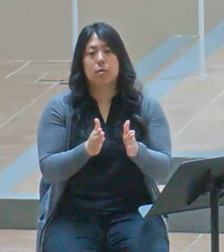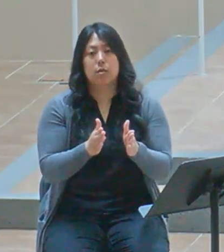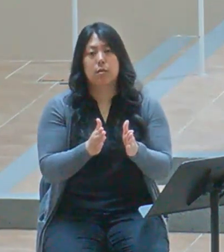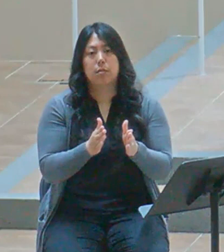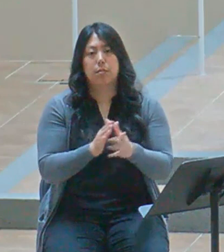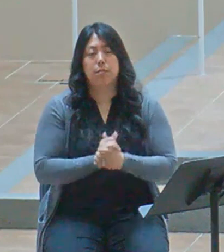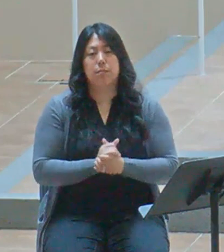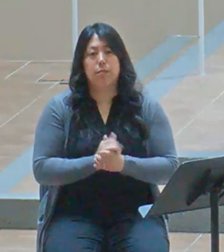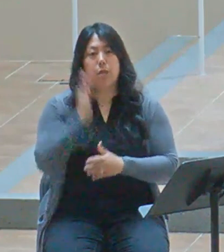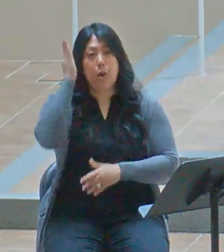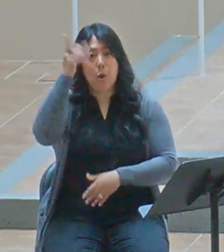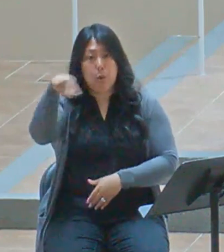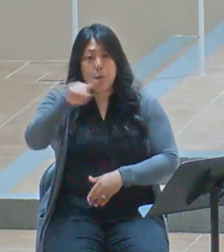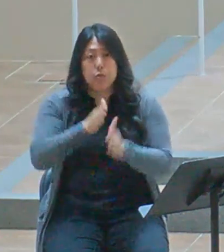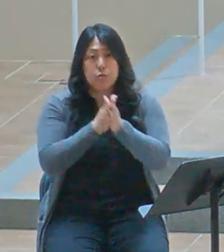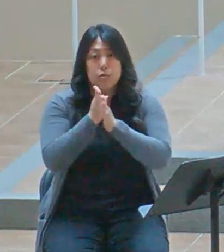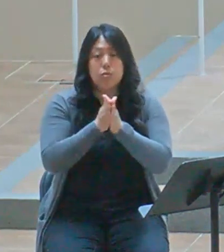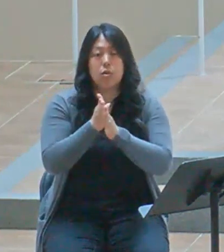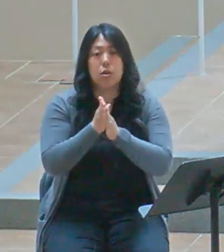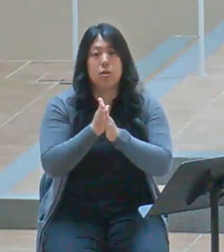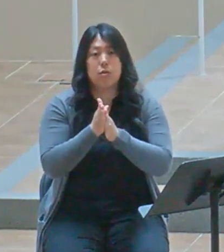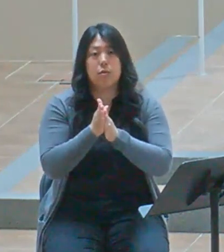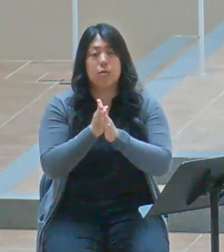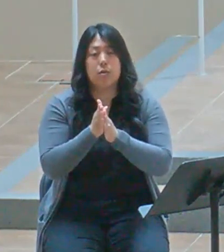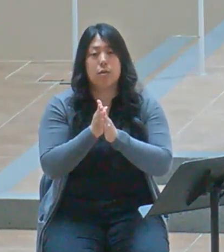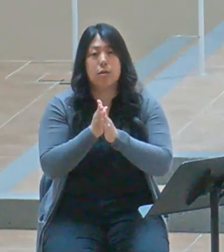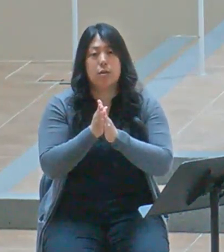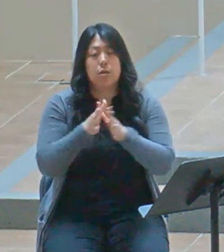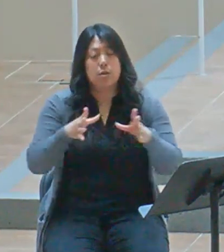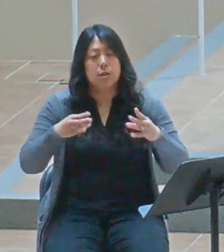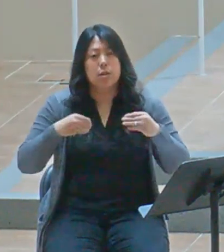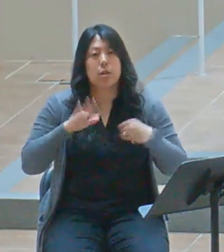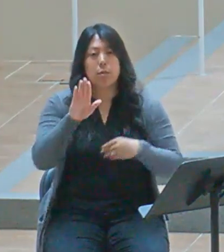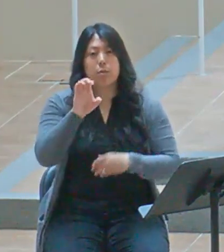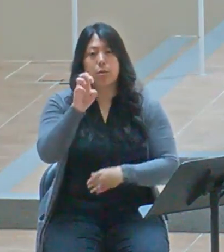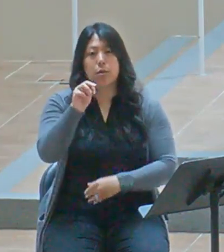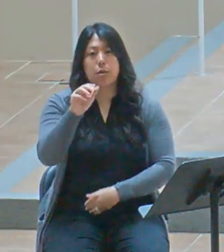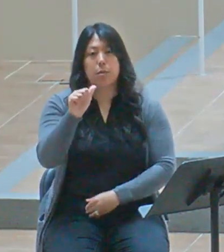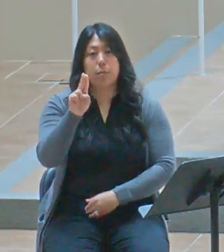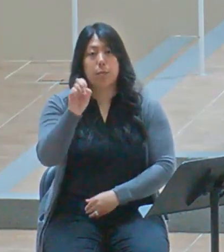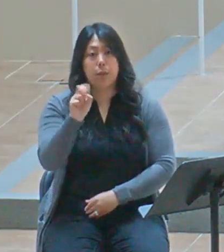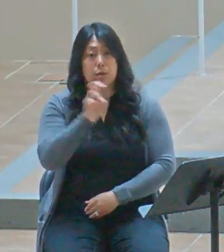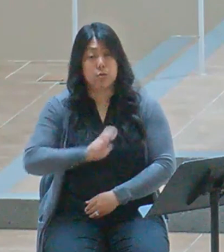will you strive to embrace your Emmaus journey?